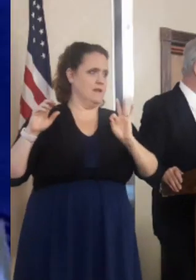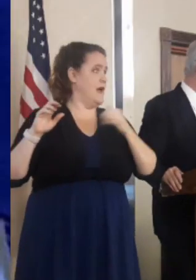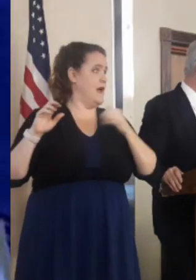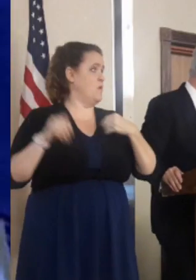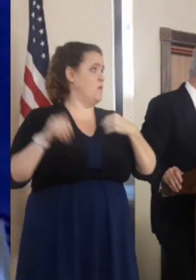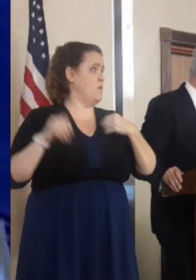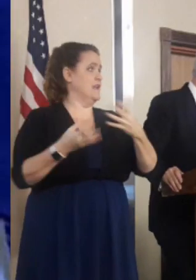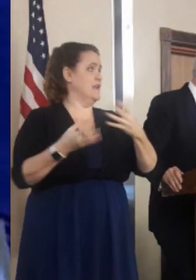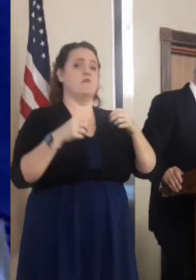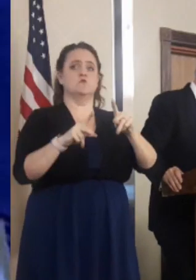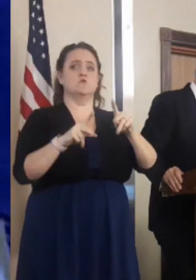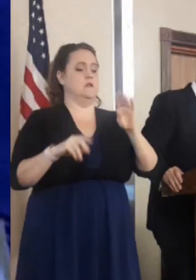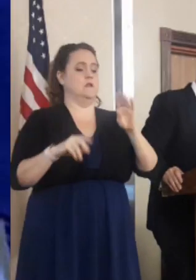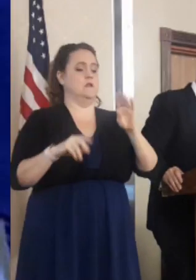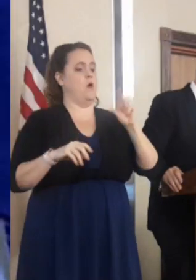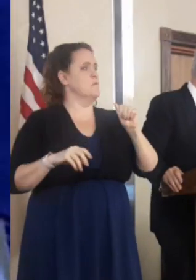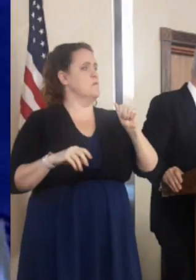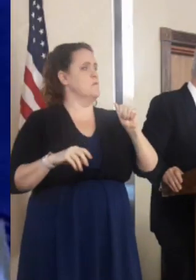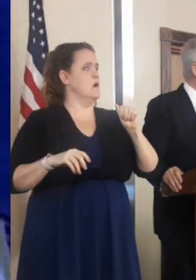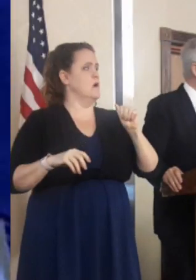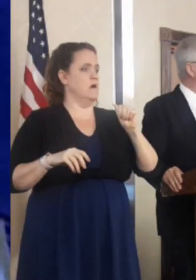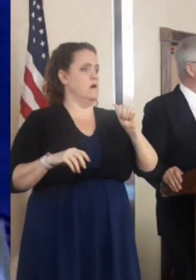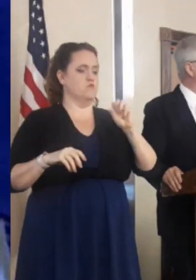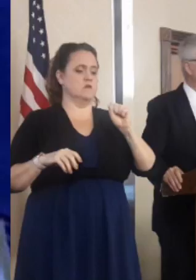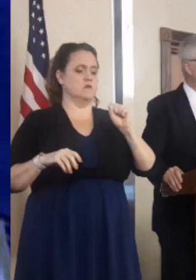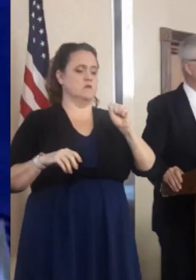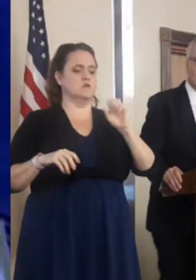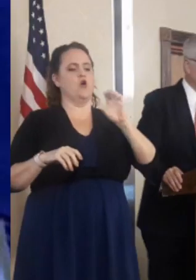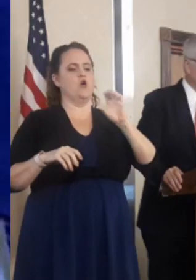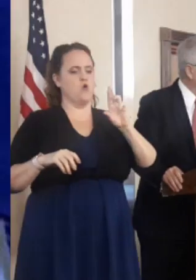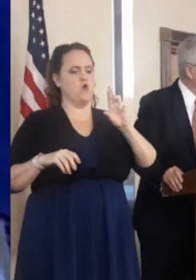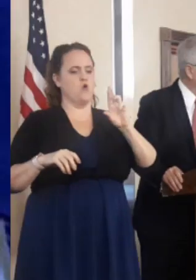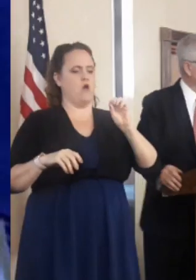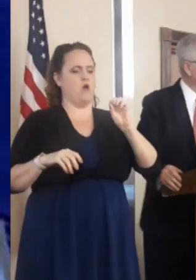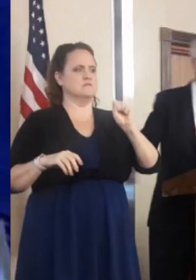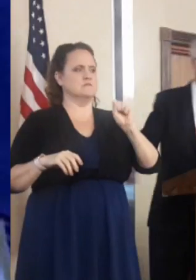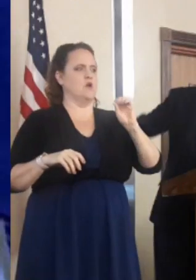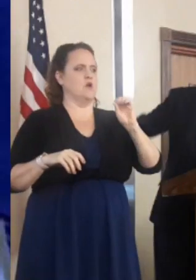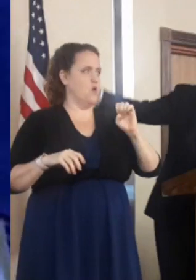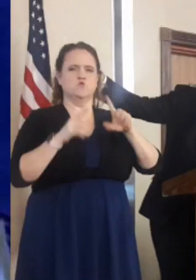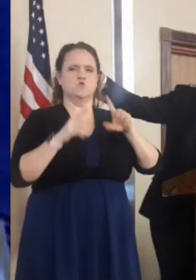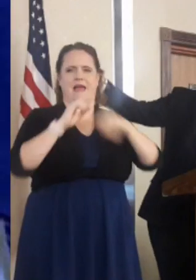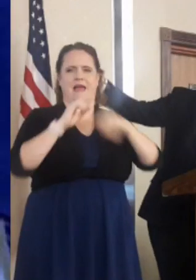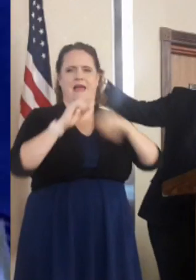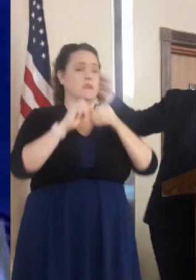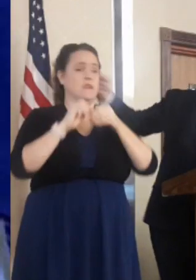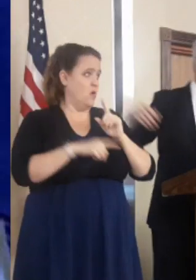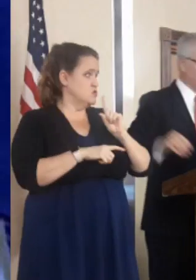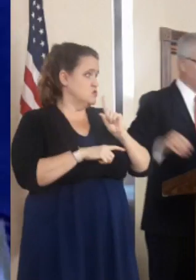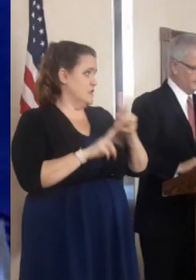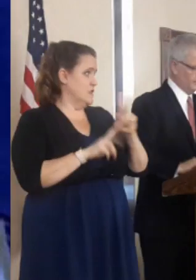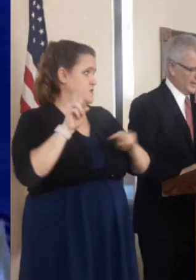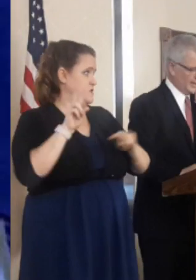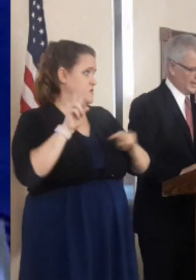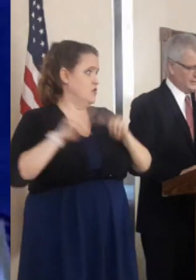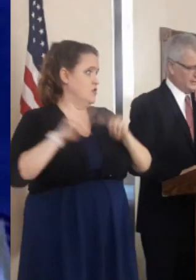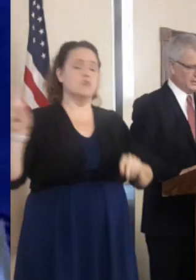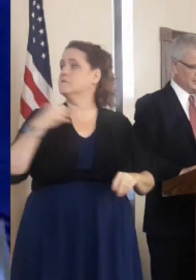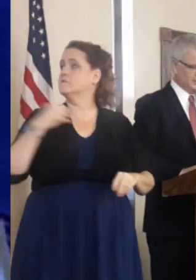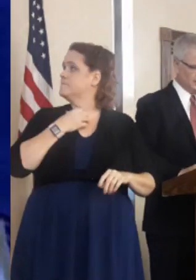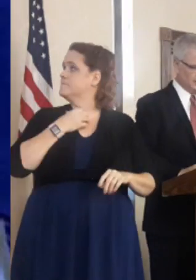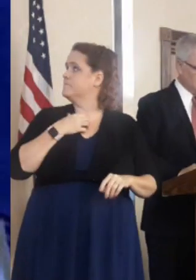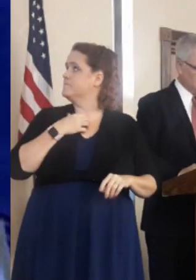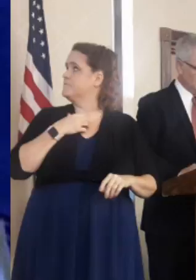be added to committees. Hold on. Sure. Well, let's take a look. Actually, I'll just take a